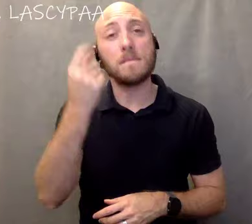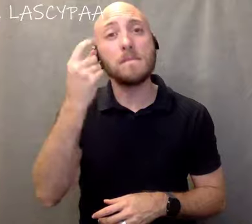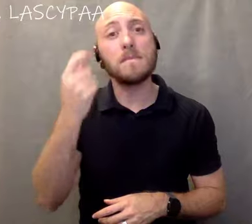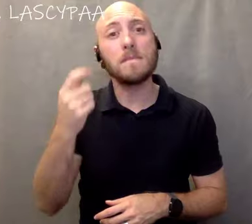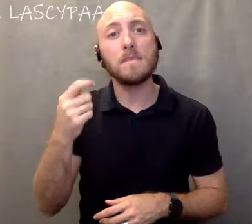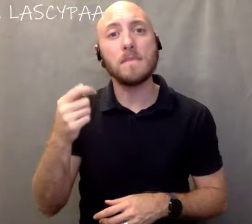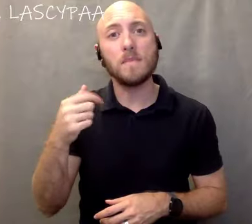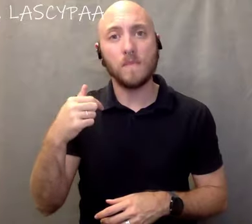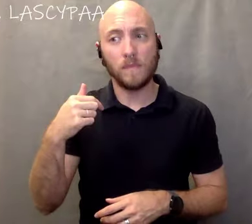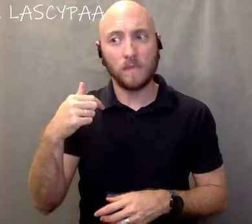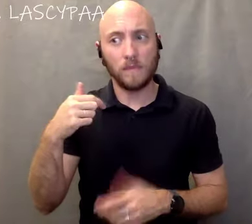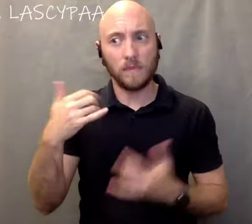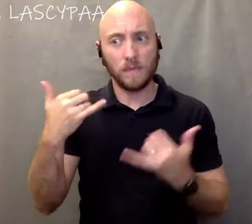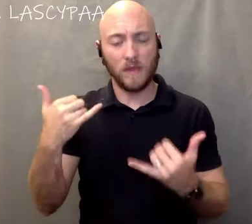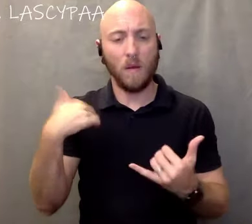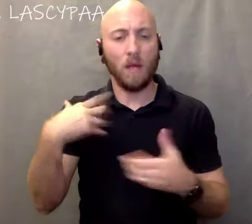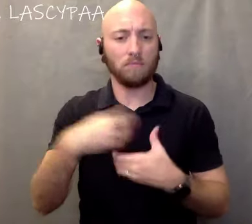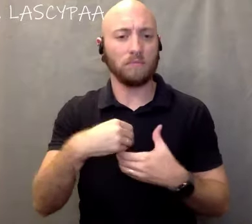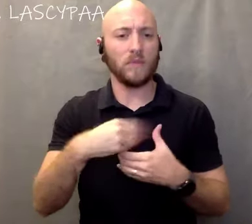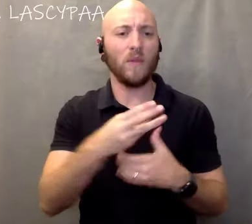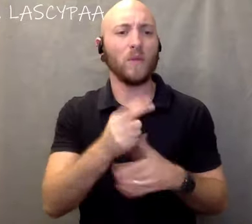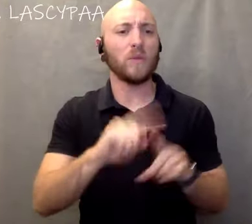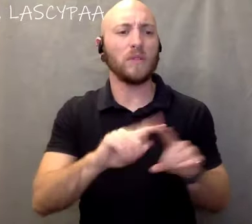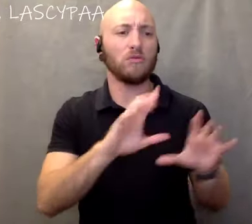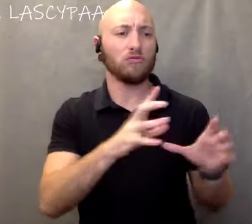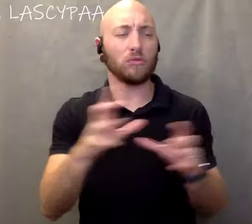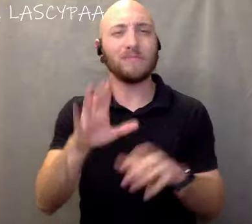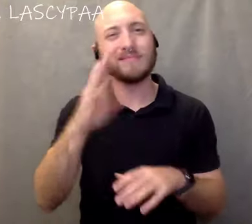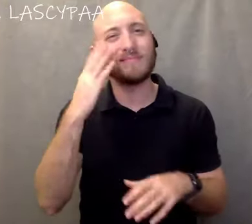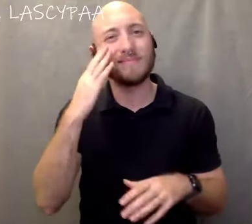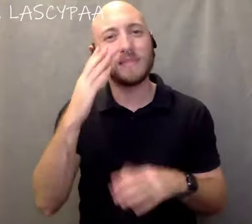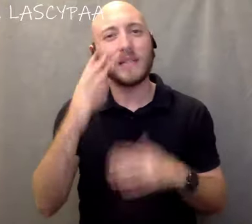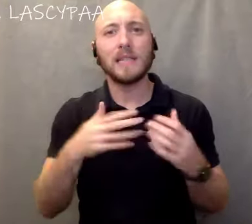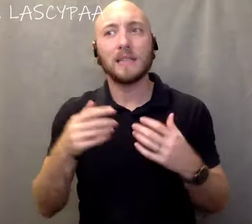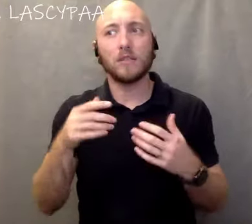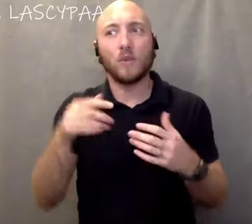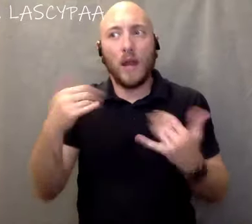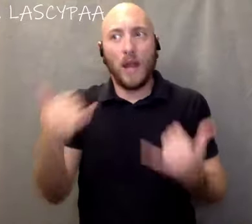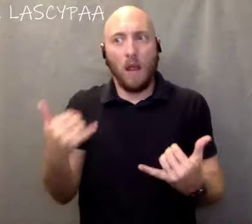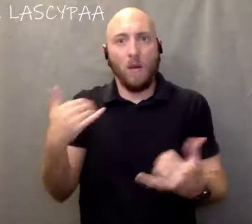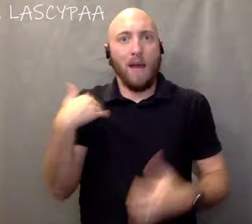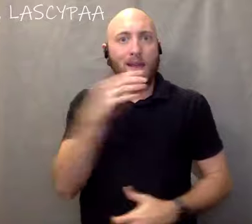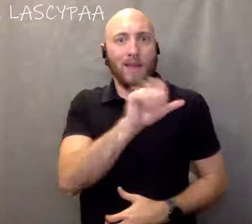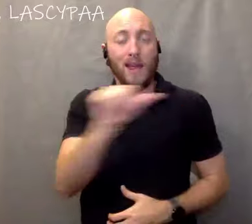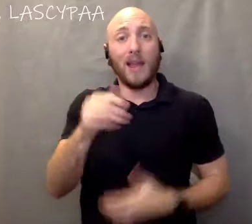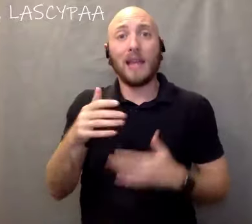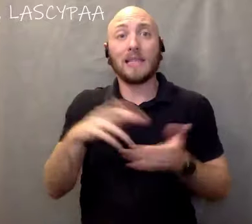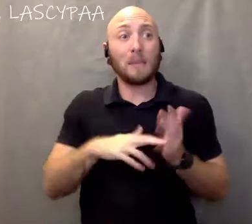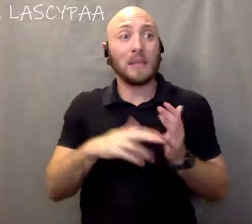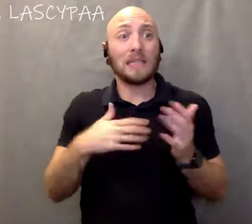group and a couple of groups, no matter where I go, I don't feel alone. I feel